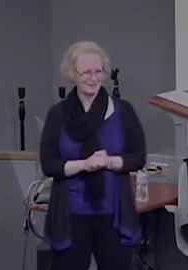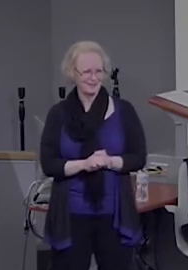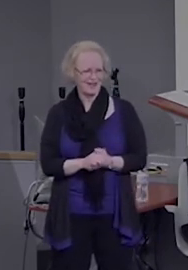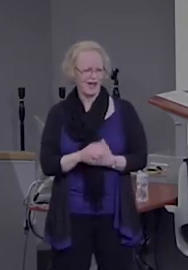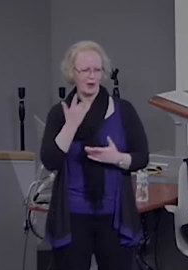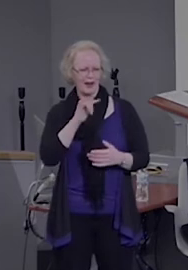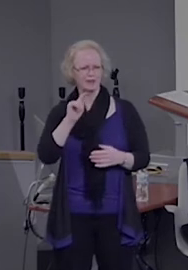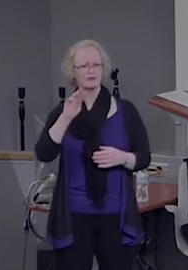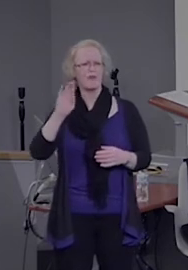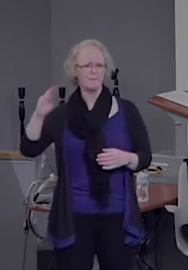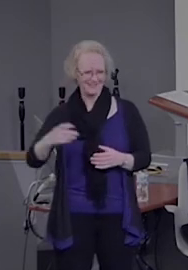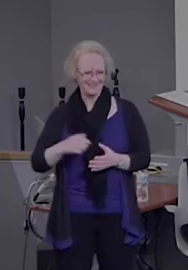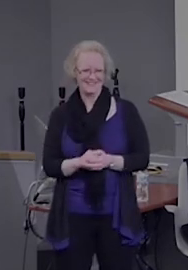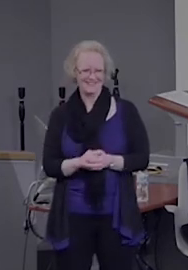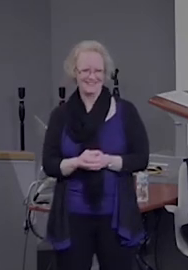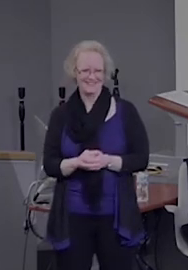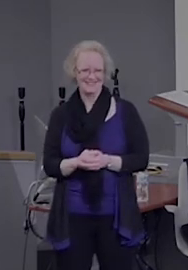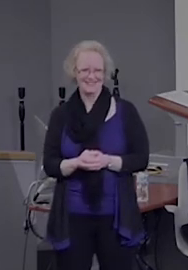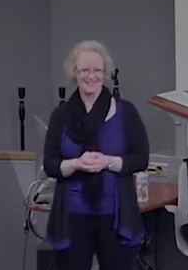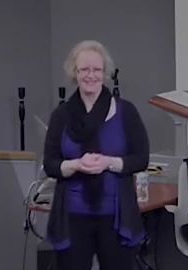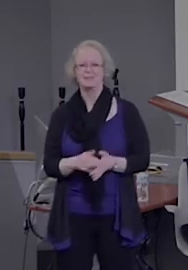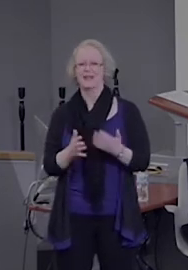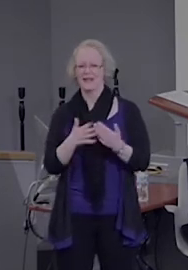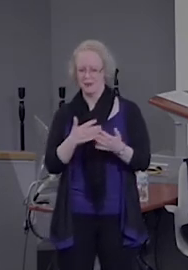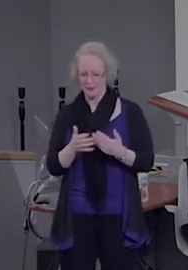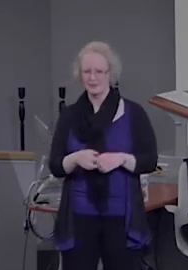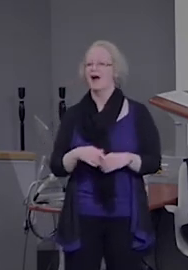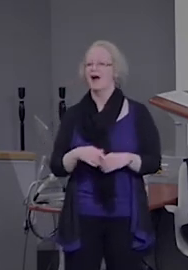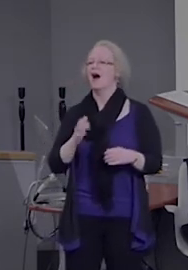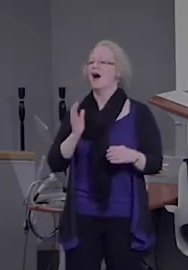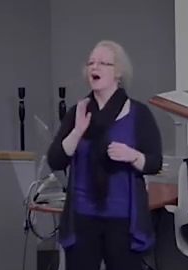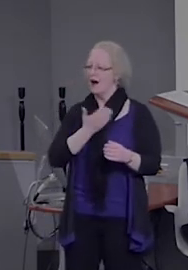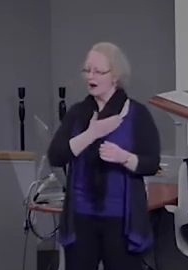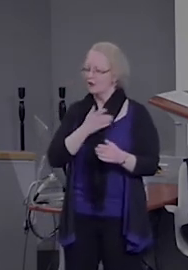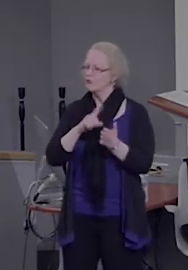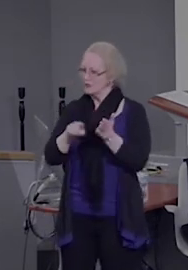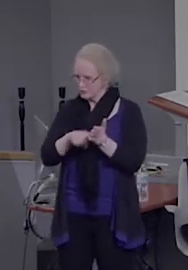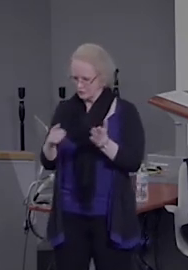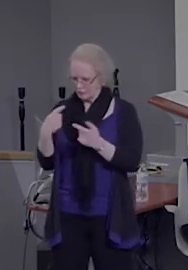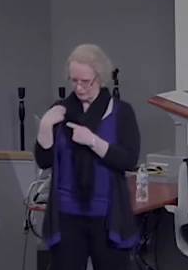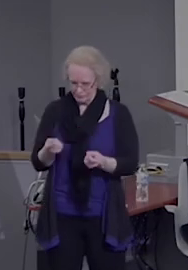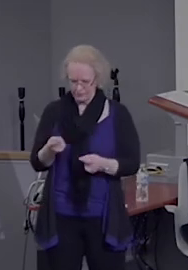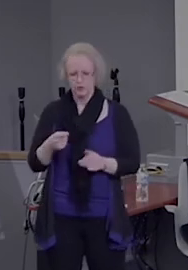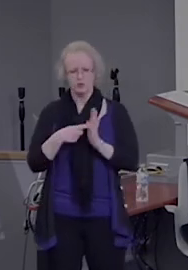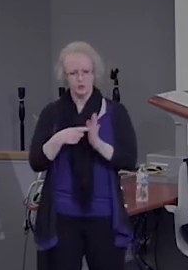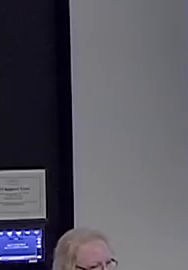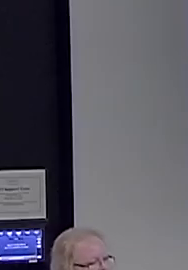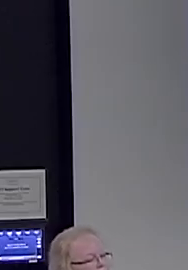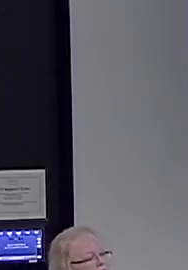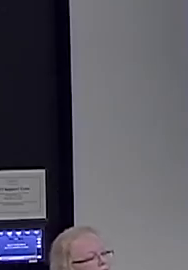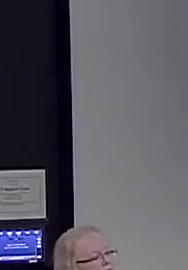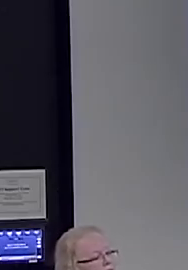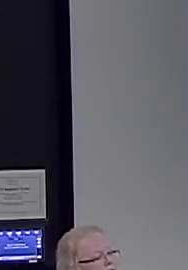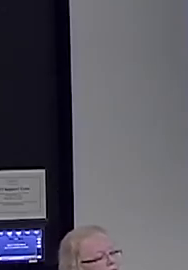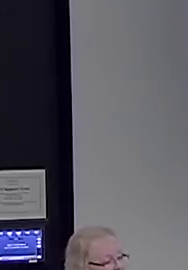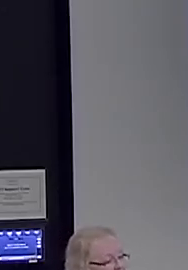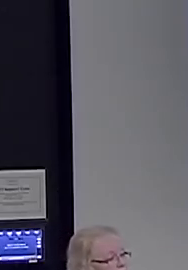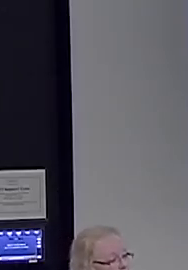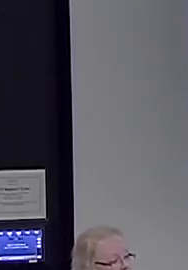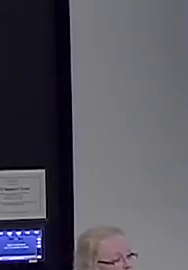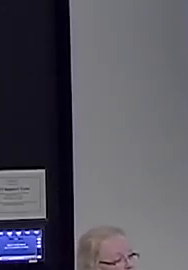our research to date suggests that measures of rapid auditory processing can serve as a marker